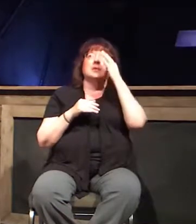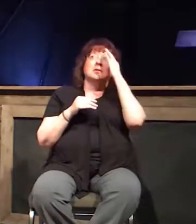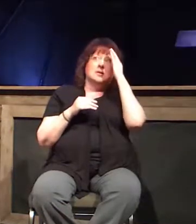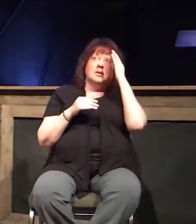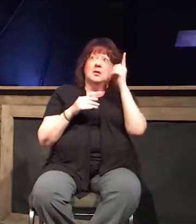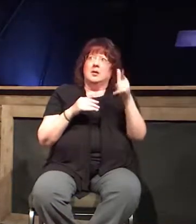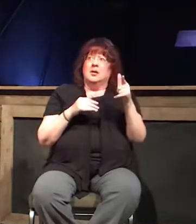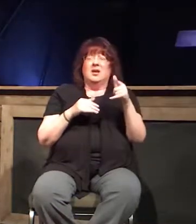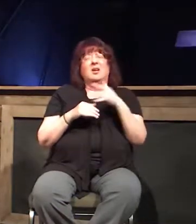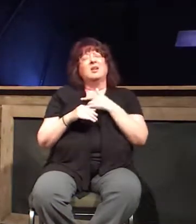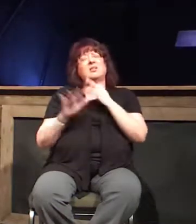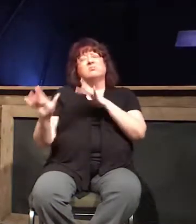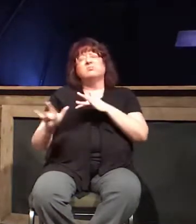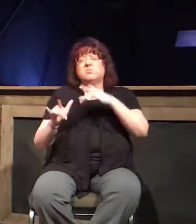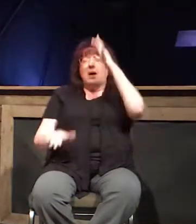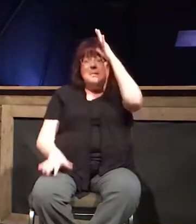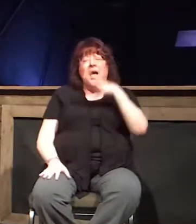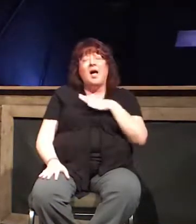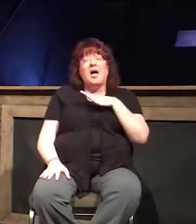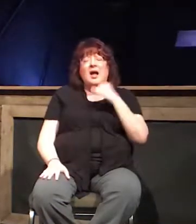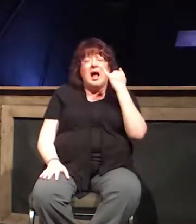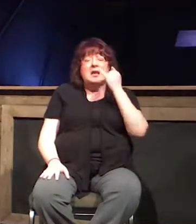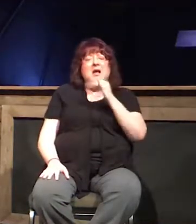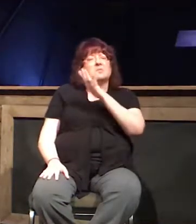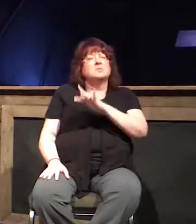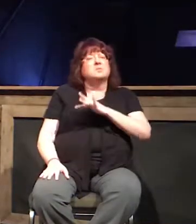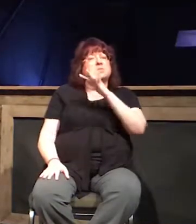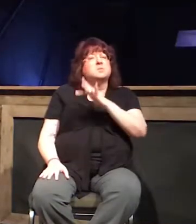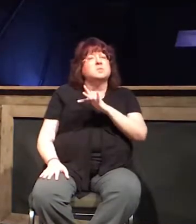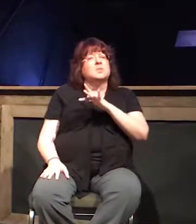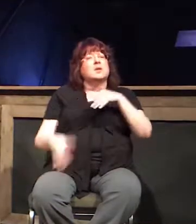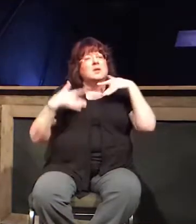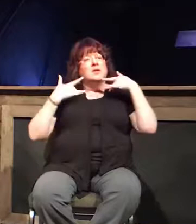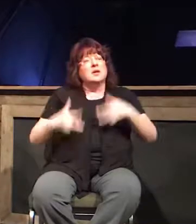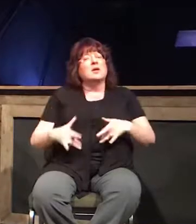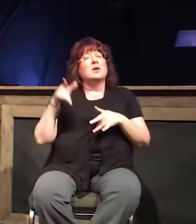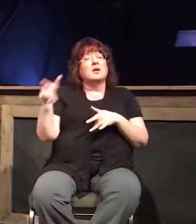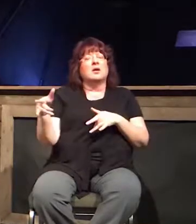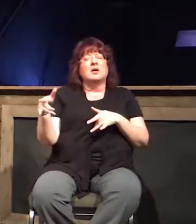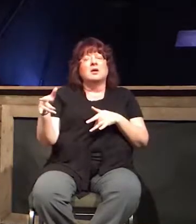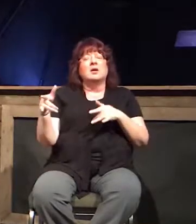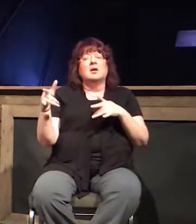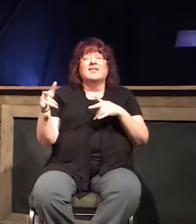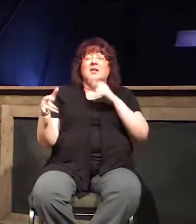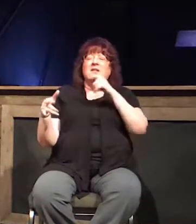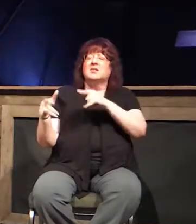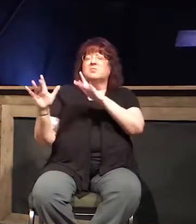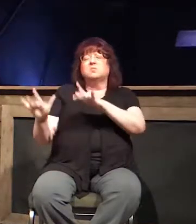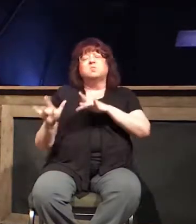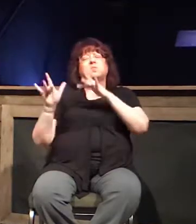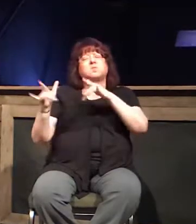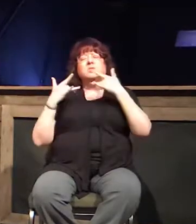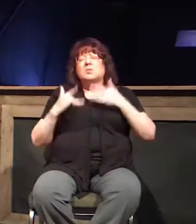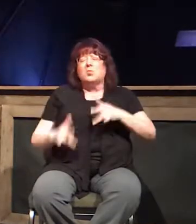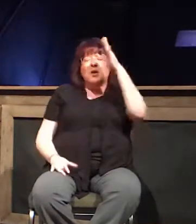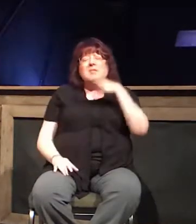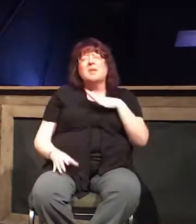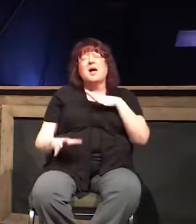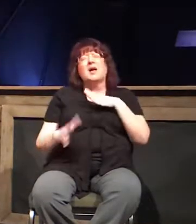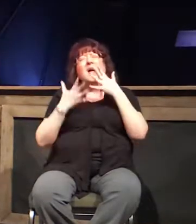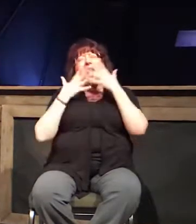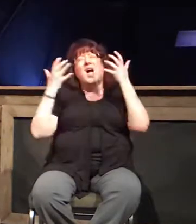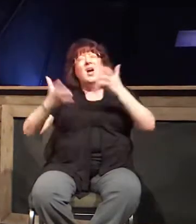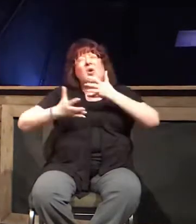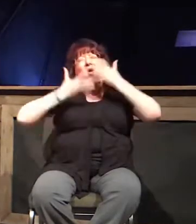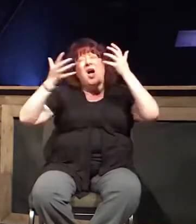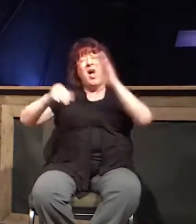David writes, "This poor man." This idea of poor man means afflicted again, or depressed. "This afflicted and depressed man, I cried